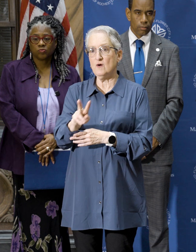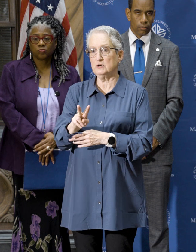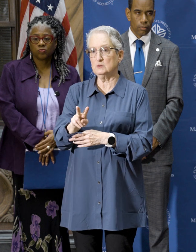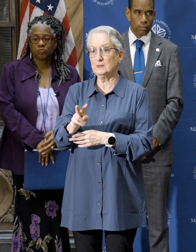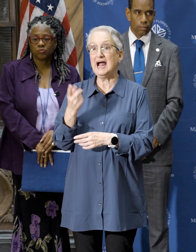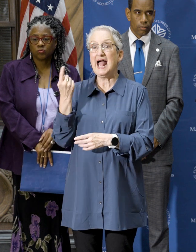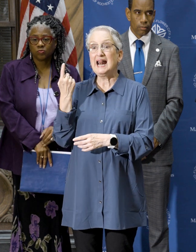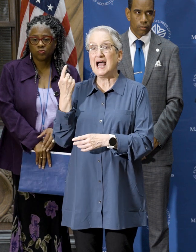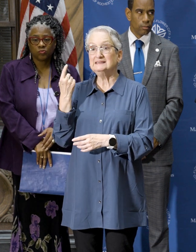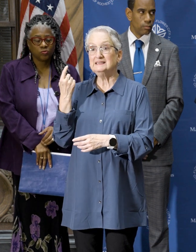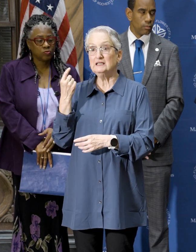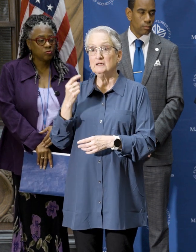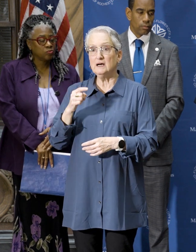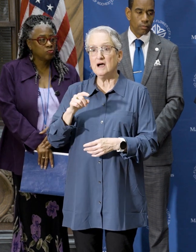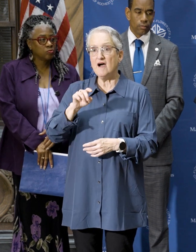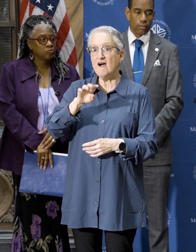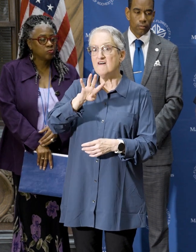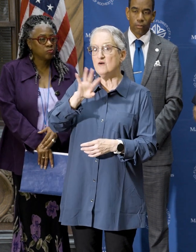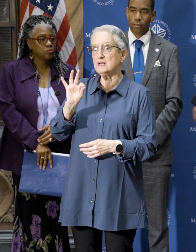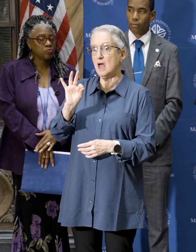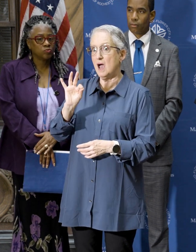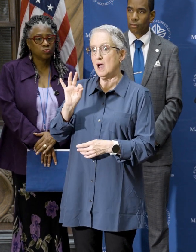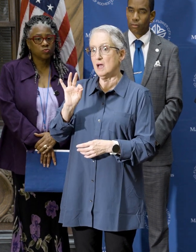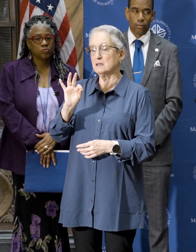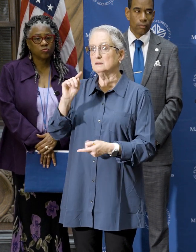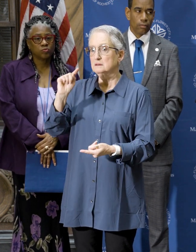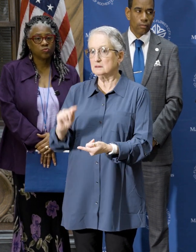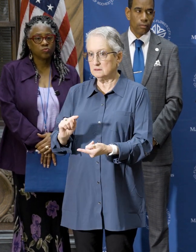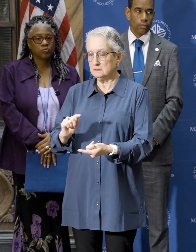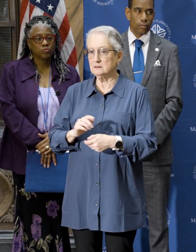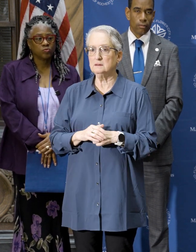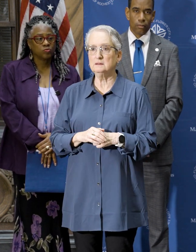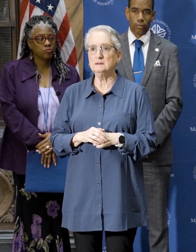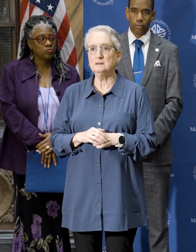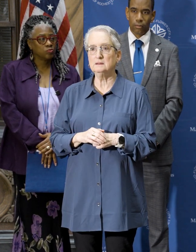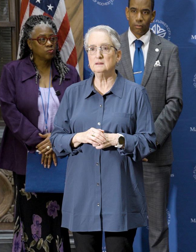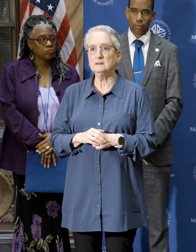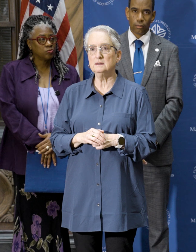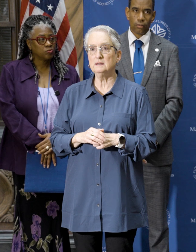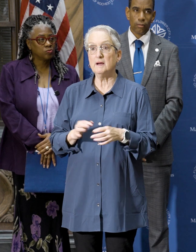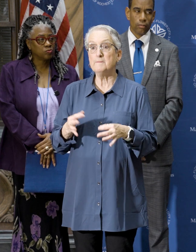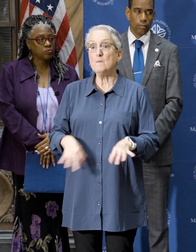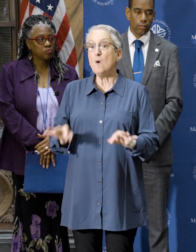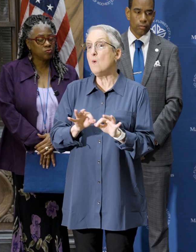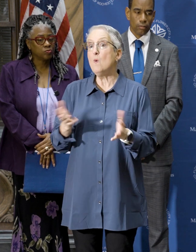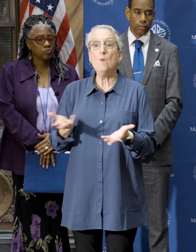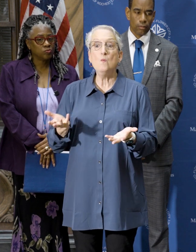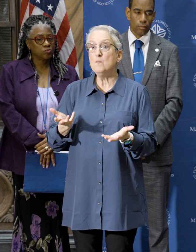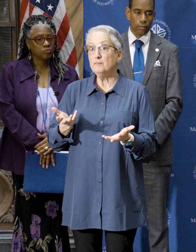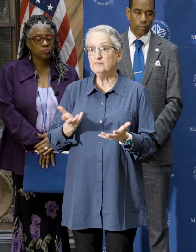year, although, you know, it is significant to note that a significant portion of these are the result